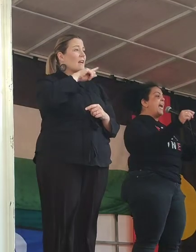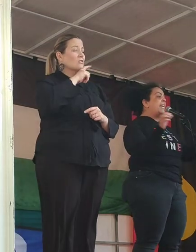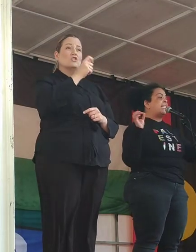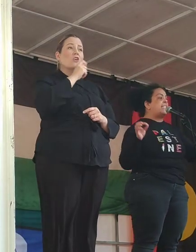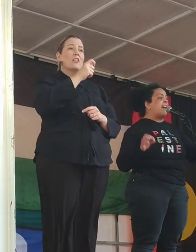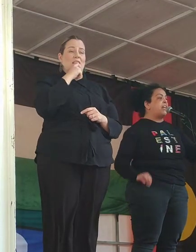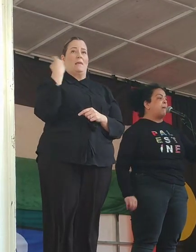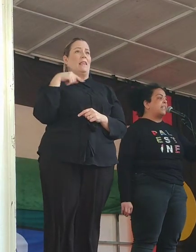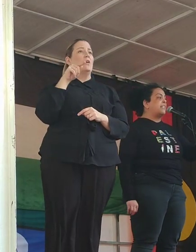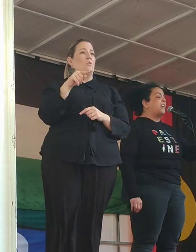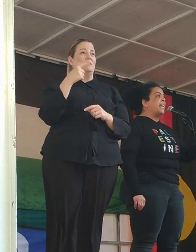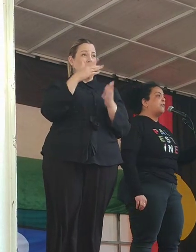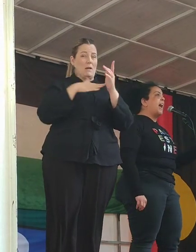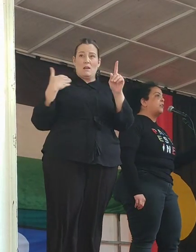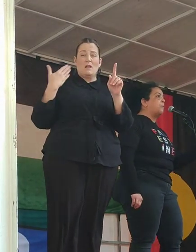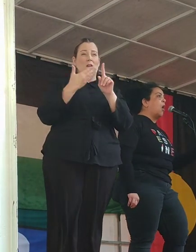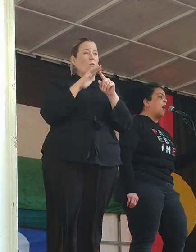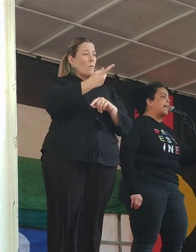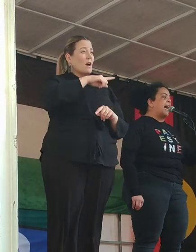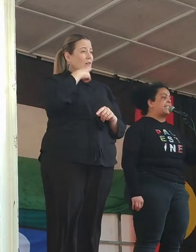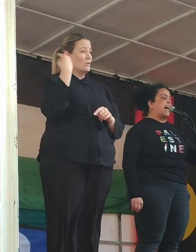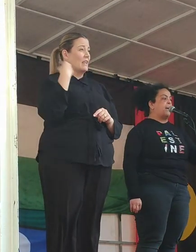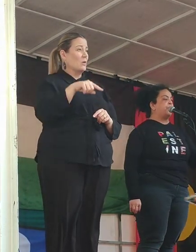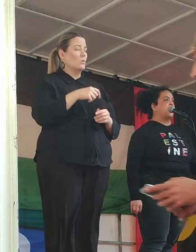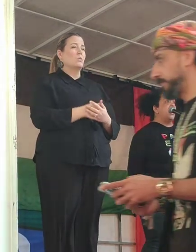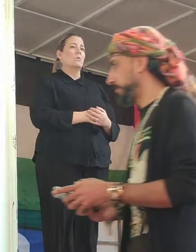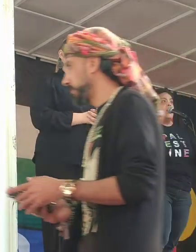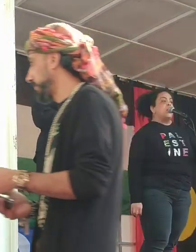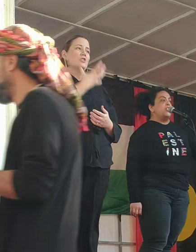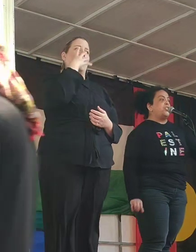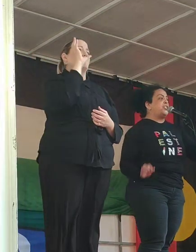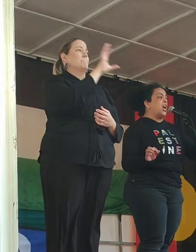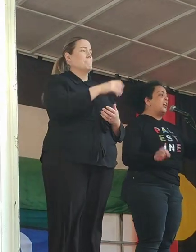been killed in the 7 months of Israel's war on Gaza.